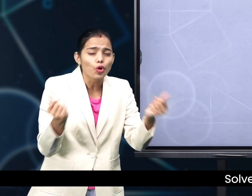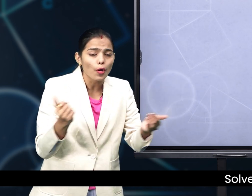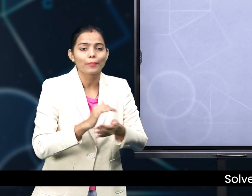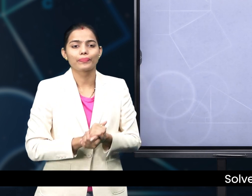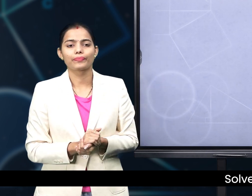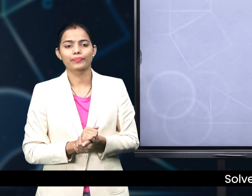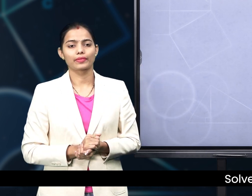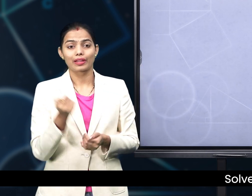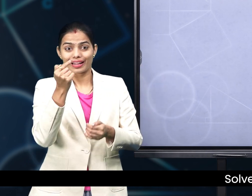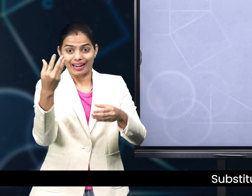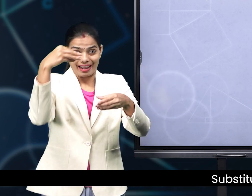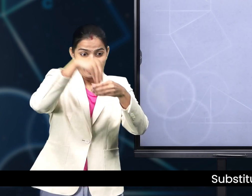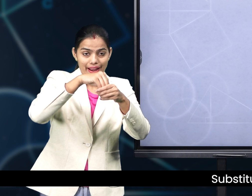Solve, substitute.